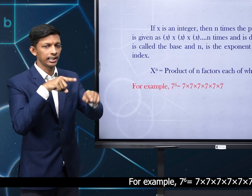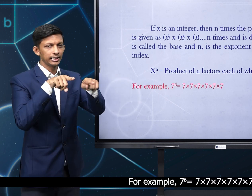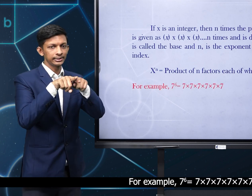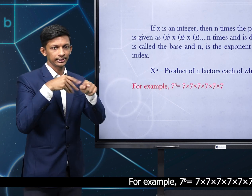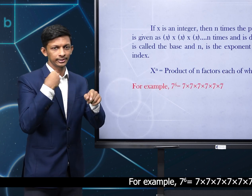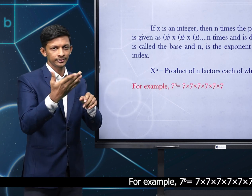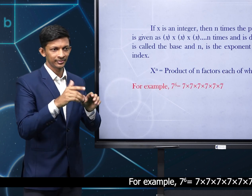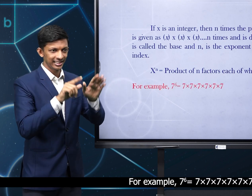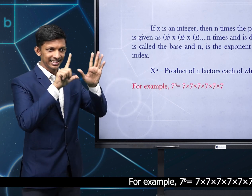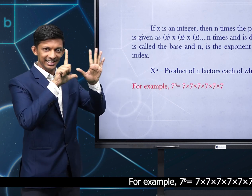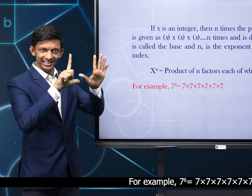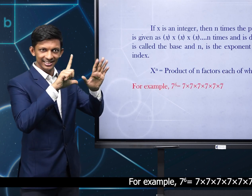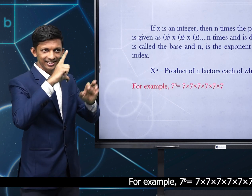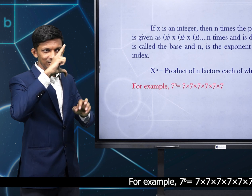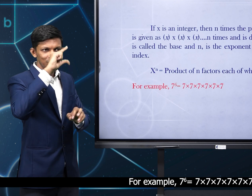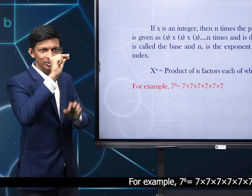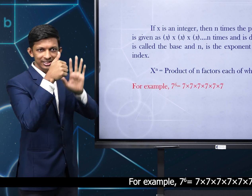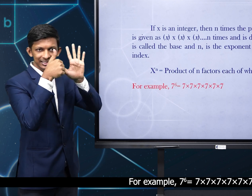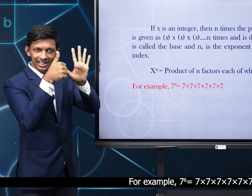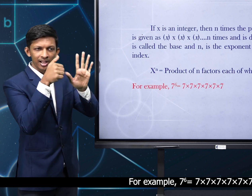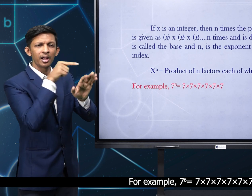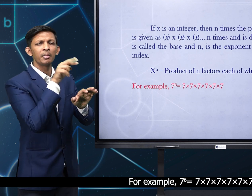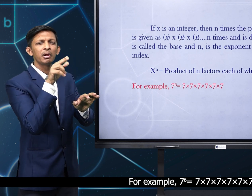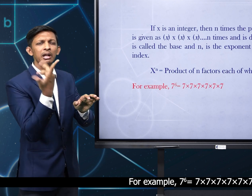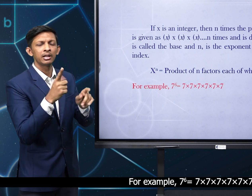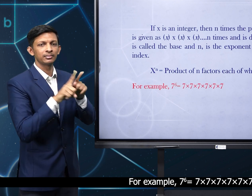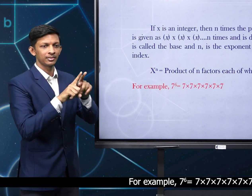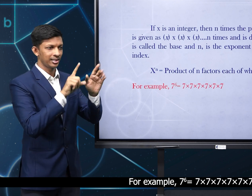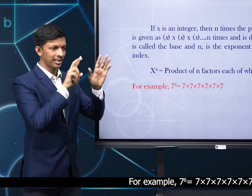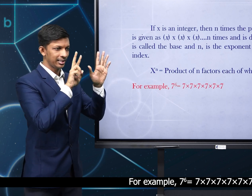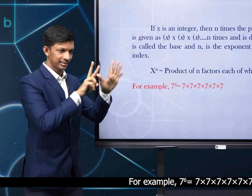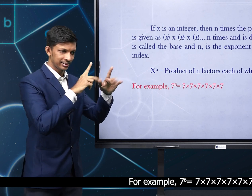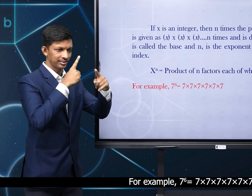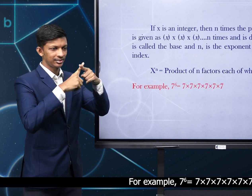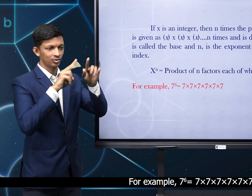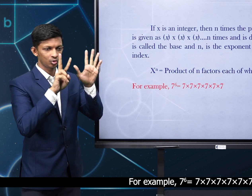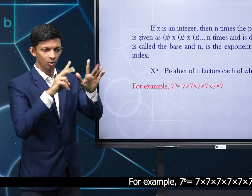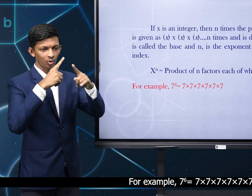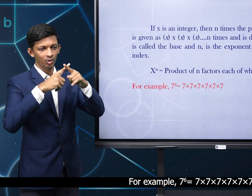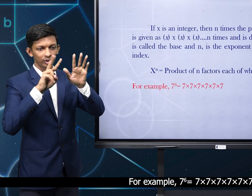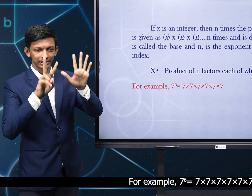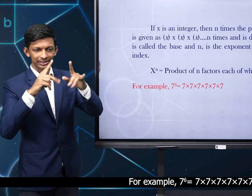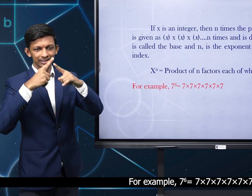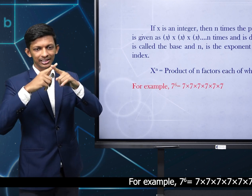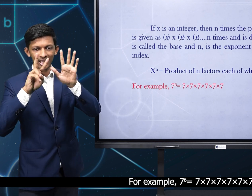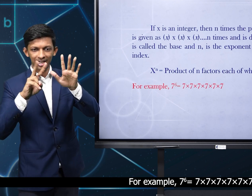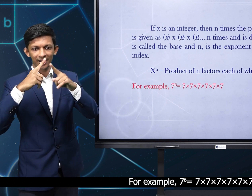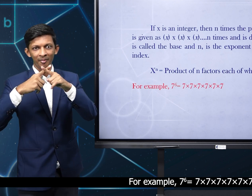example, 7 to the power of 6 is equal to 7 multiplied 6 times.